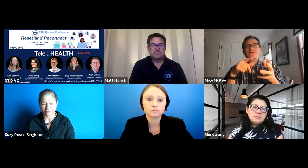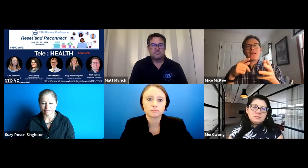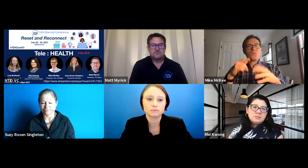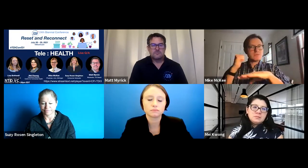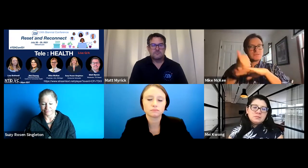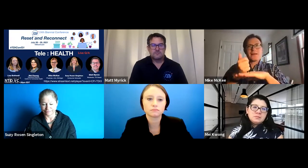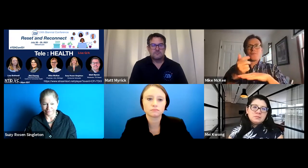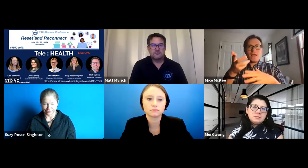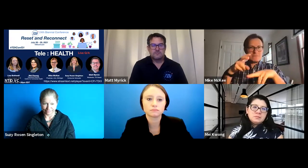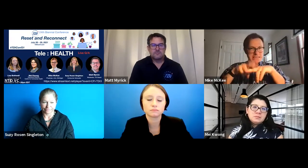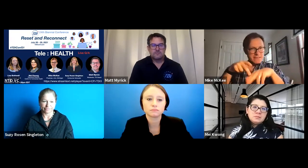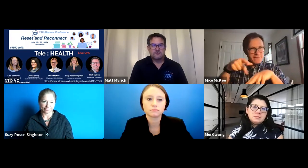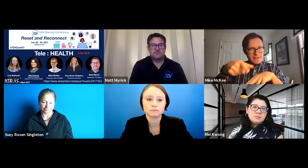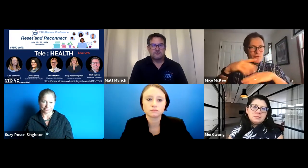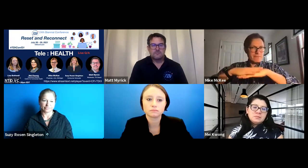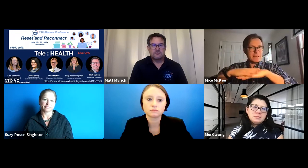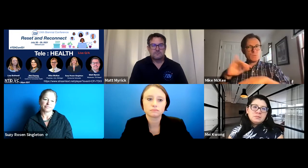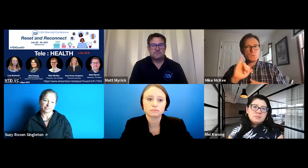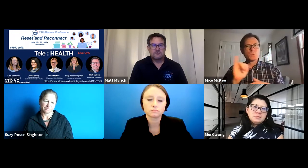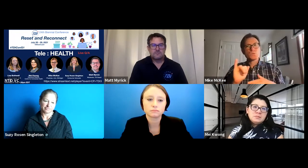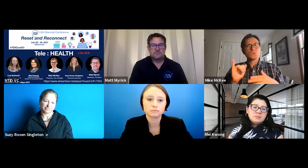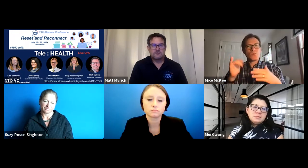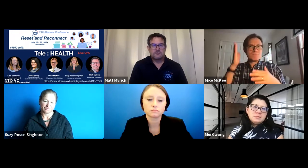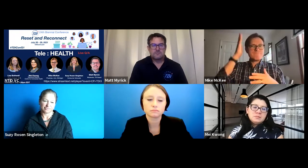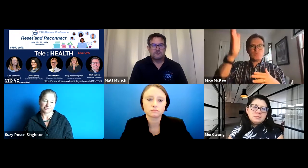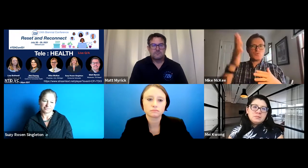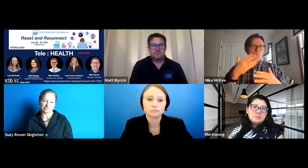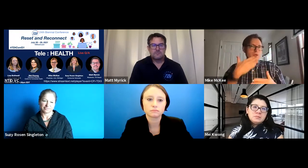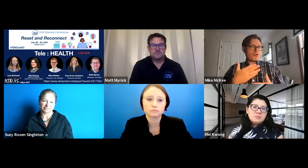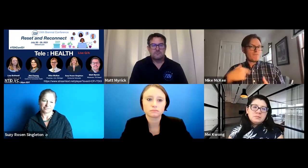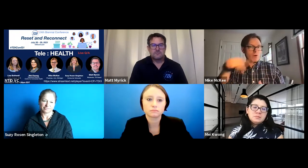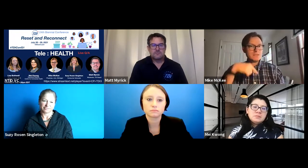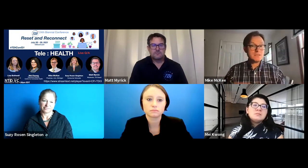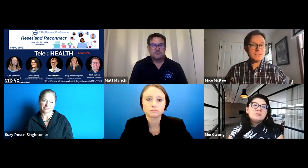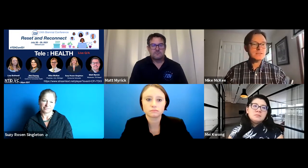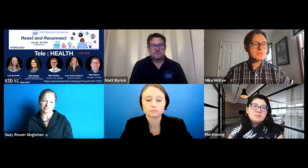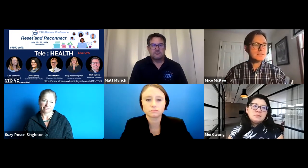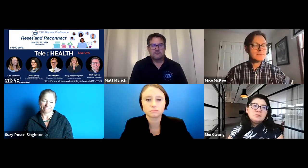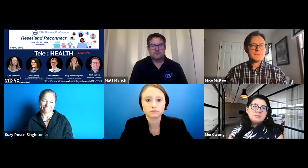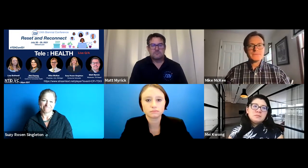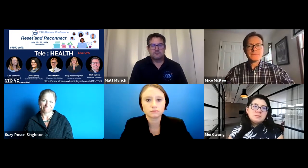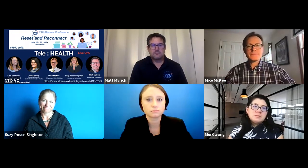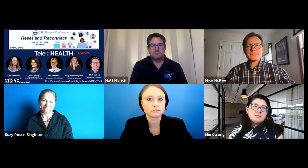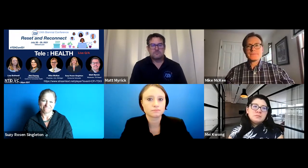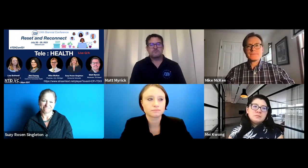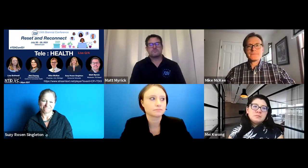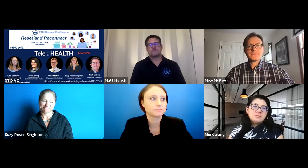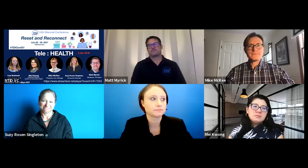keep moving forward. We push everyone, we encourage everyone to go so we can all have a seat at the table too, so that the future will be good for